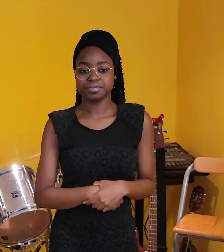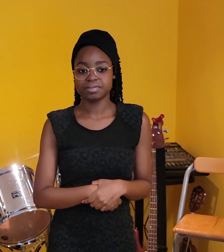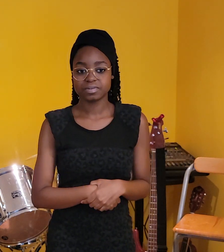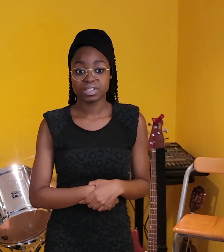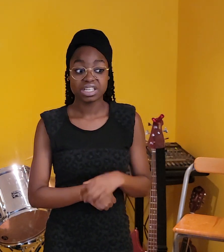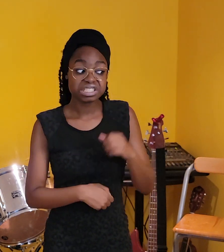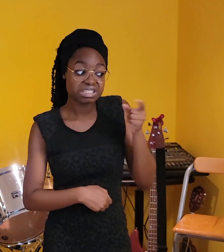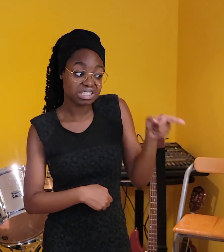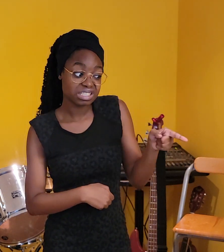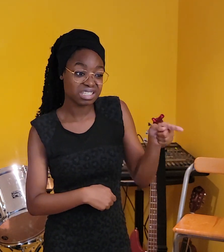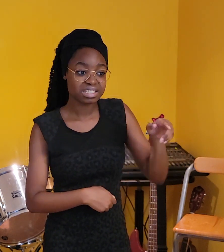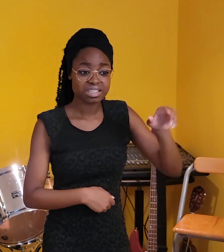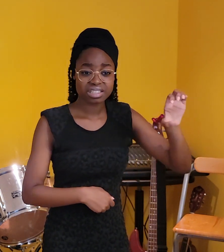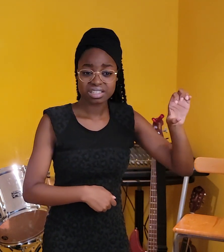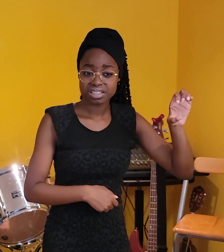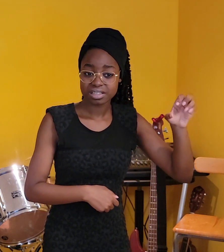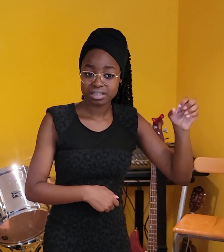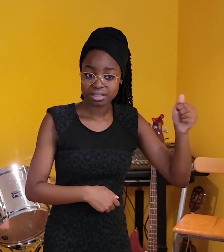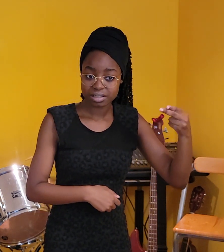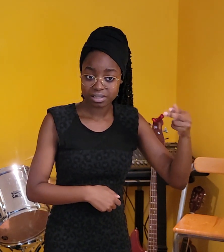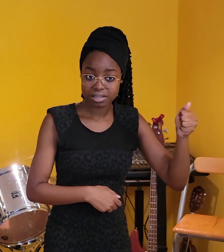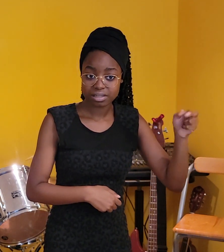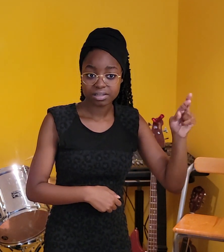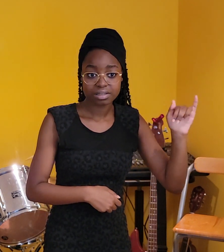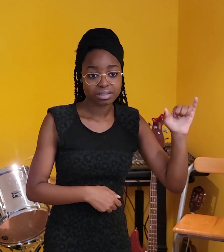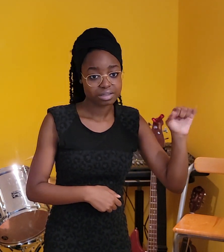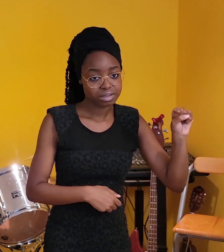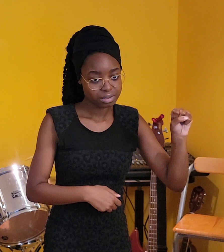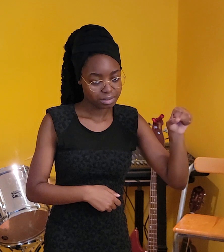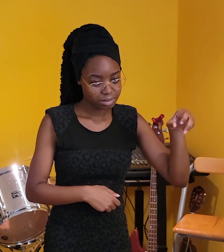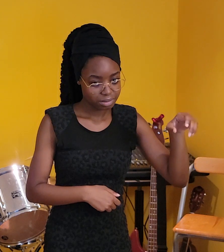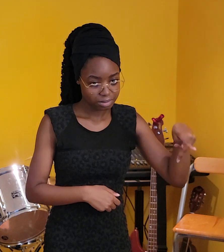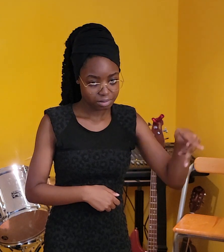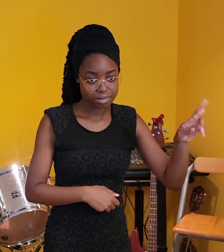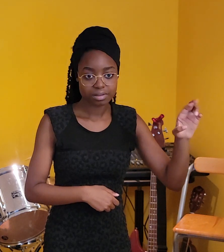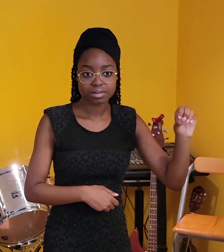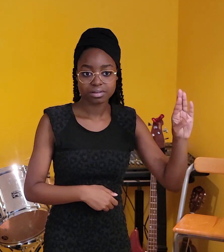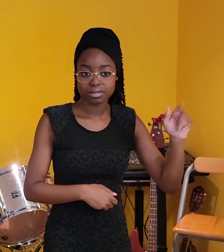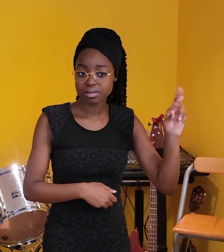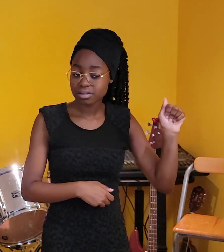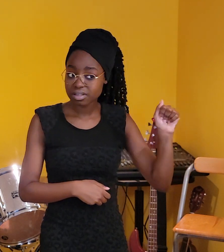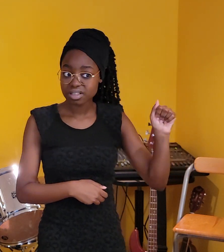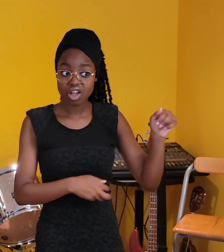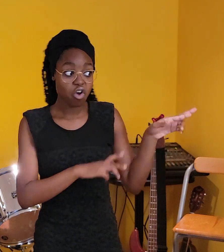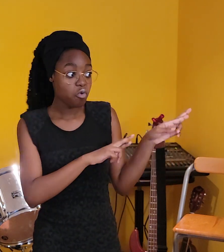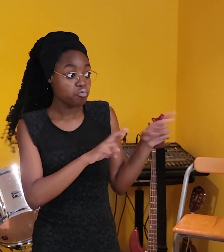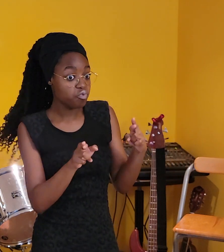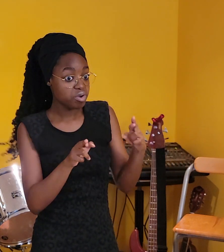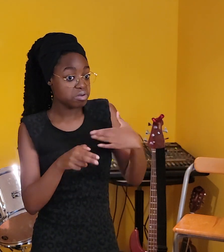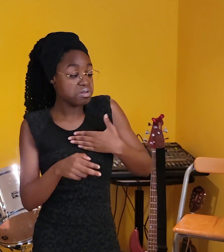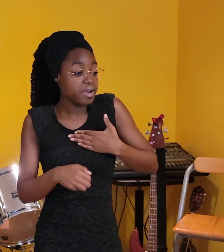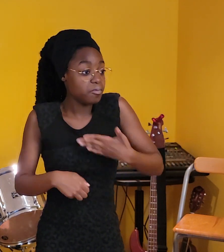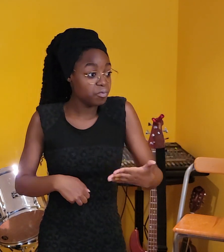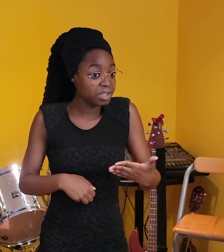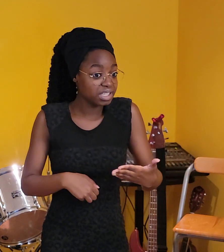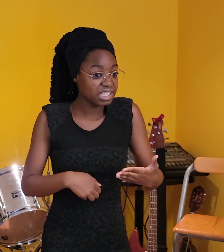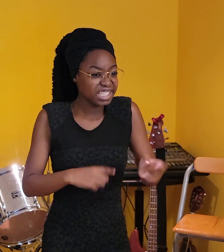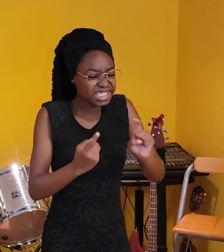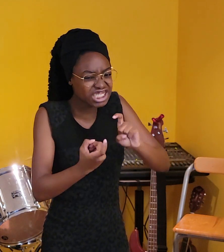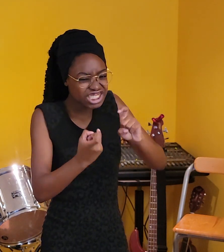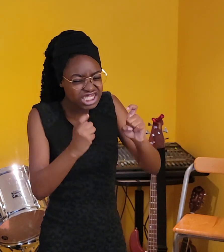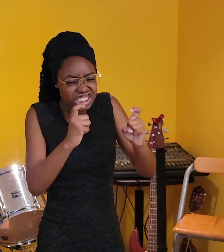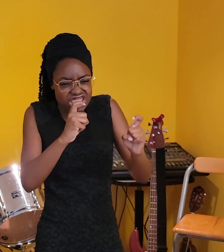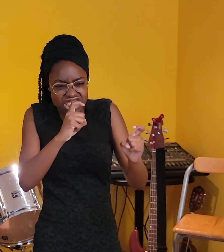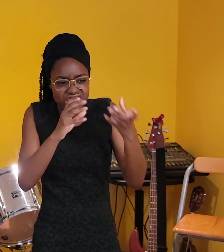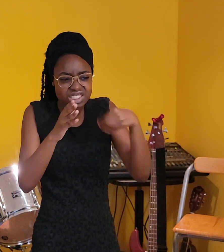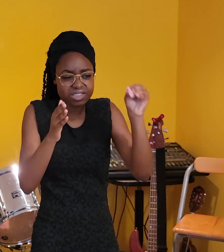adept at picking and twisting single verses to suit their ungodly purposes. But look at the disciples' prayer that we're looking at right